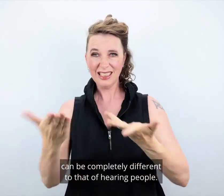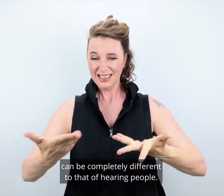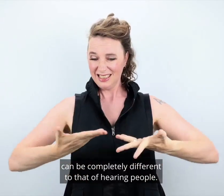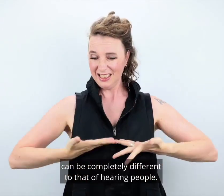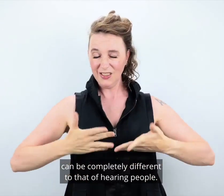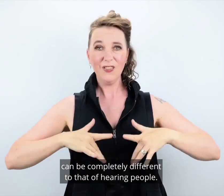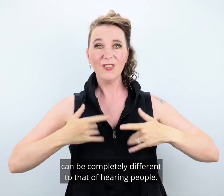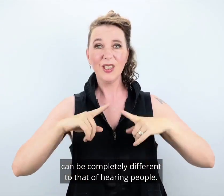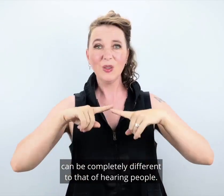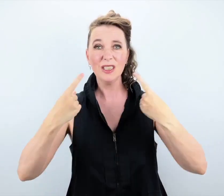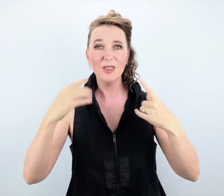hearing people.